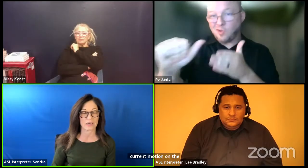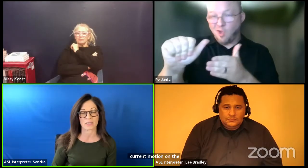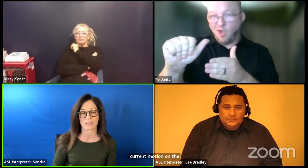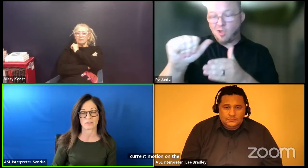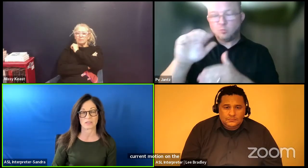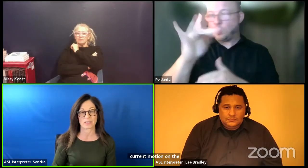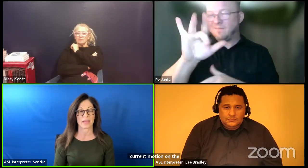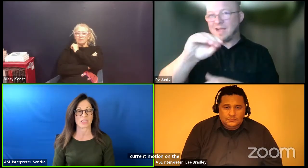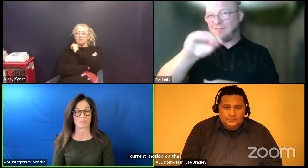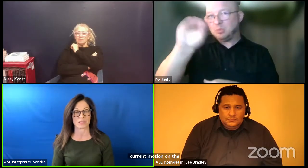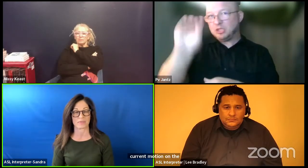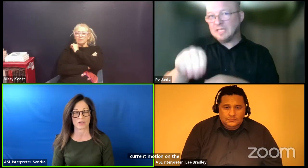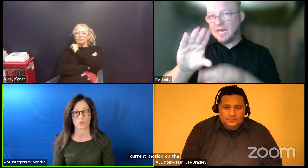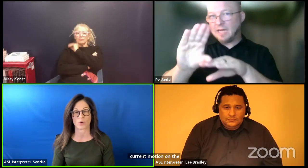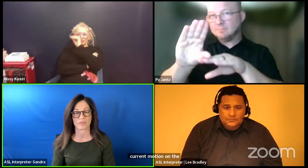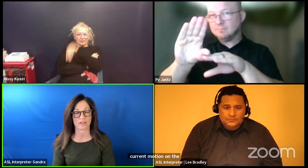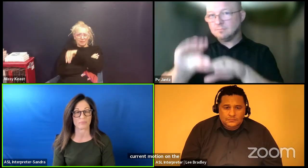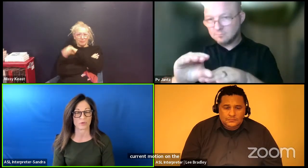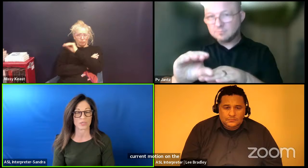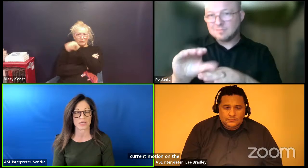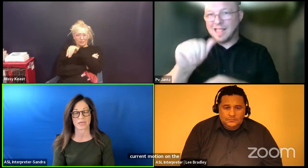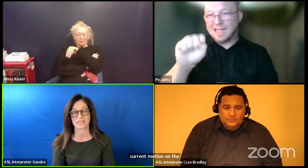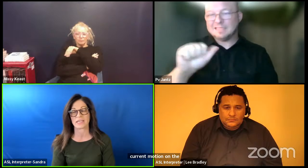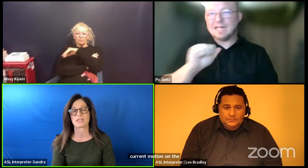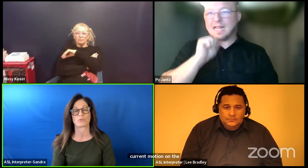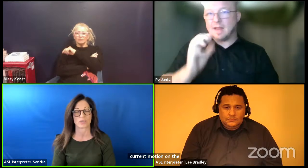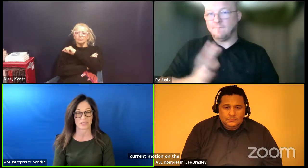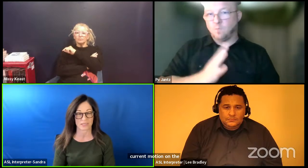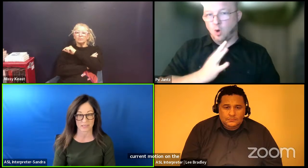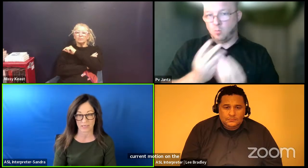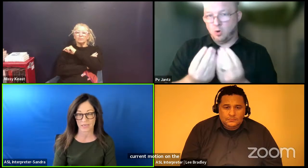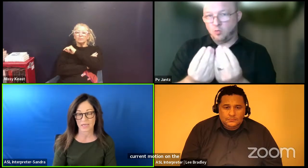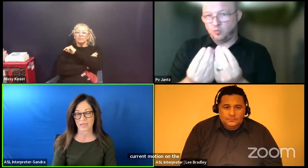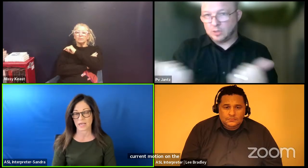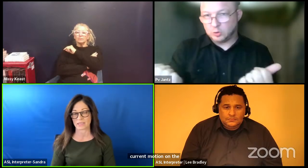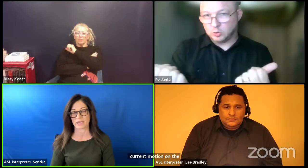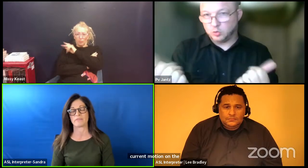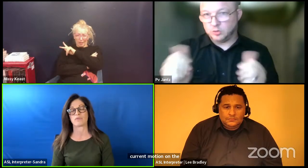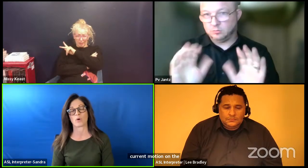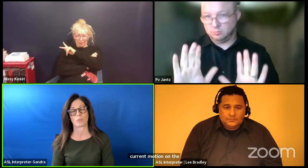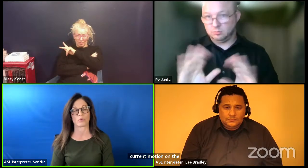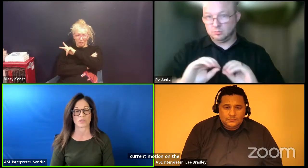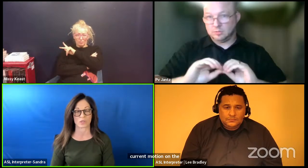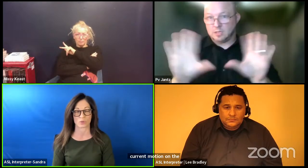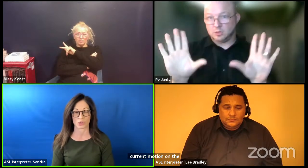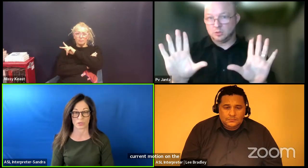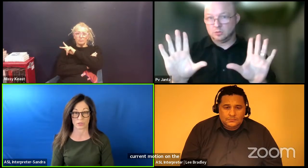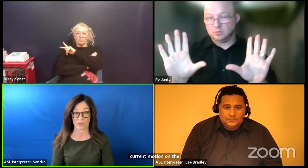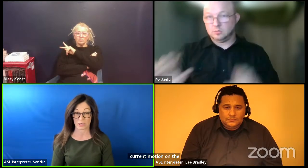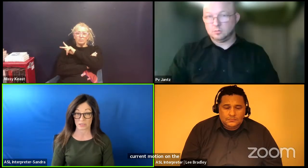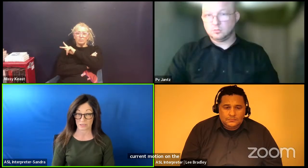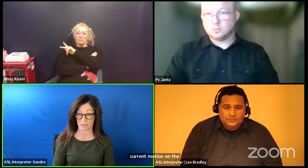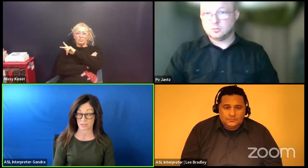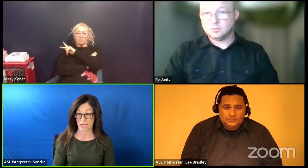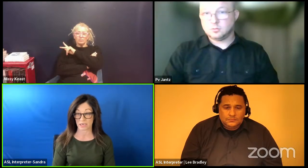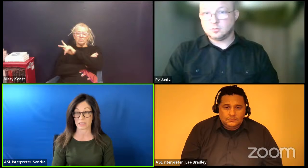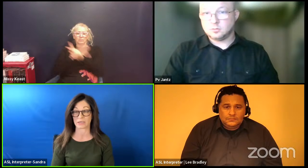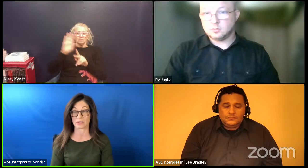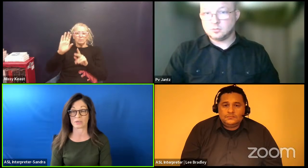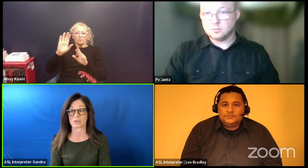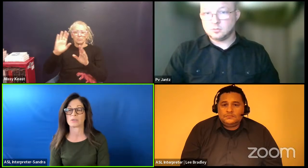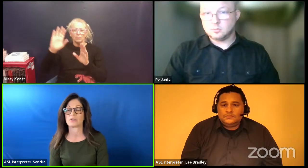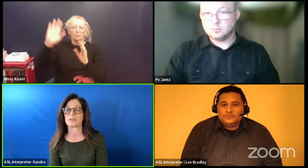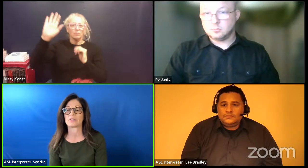second, then a specific 25% decrease as an informal resolution. Is